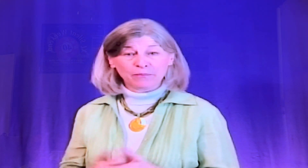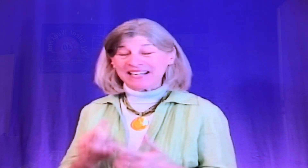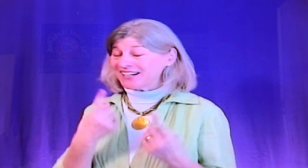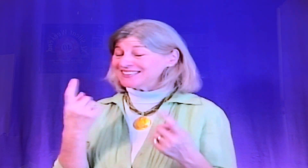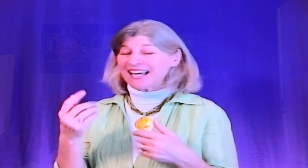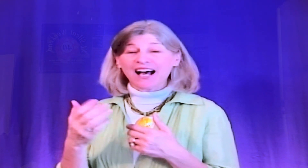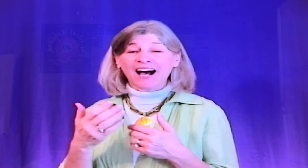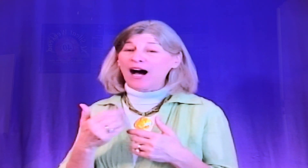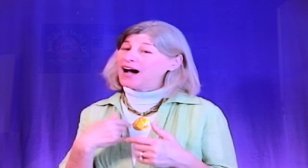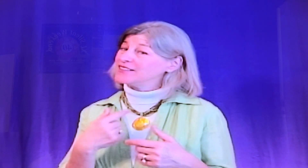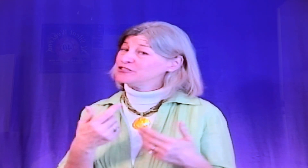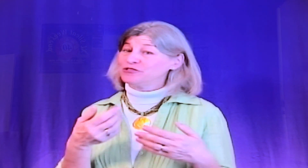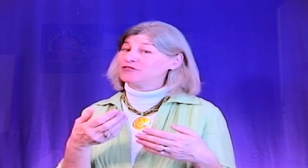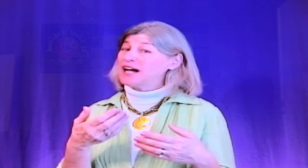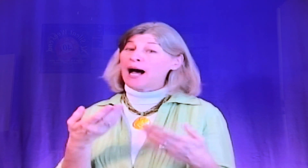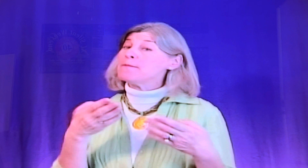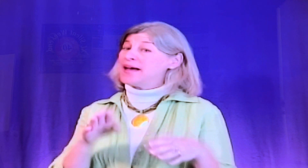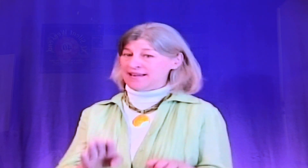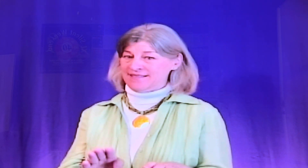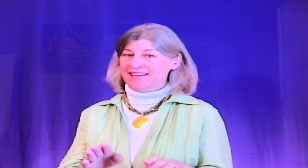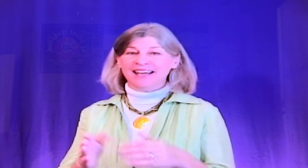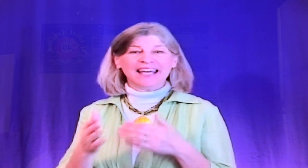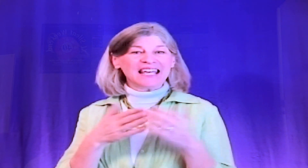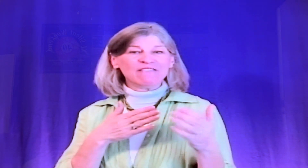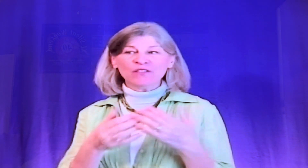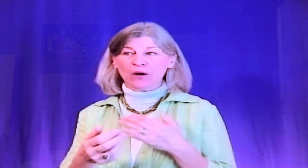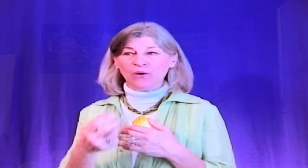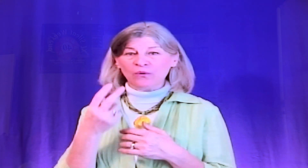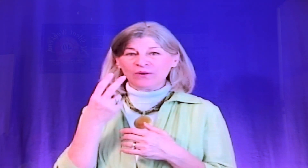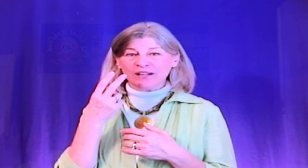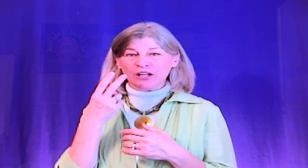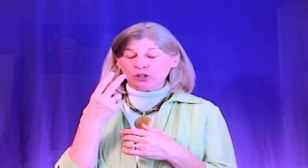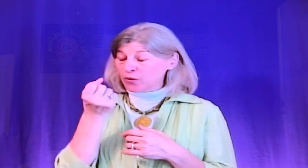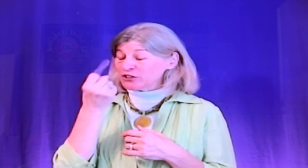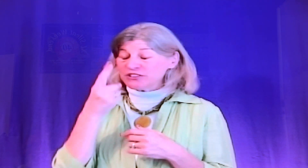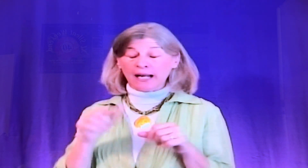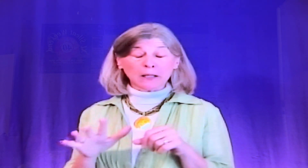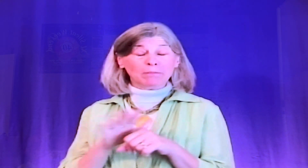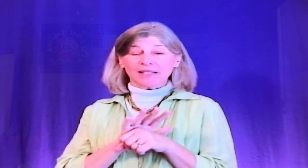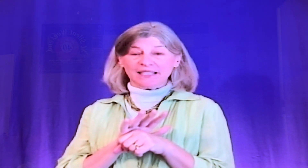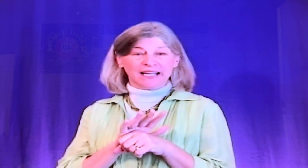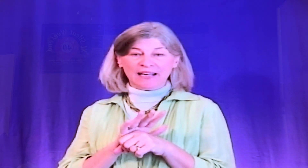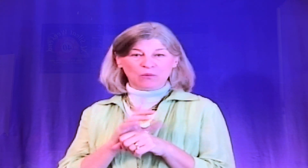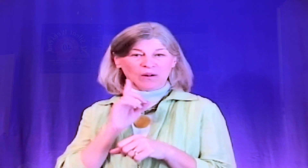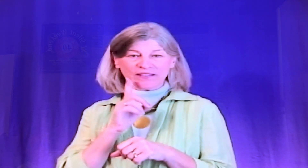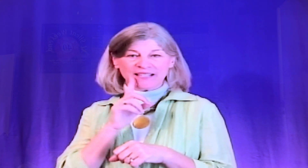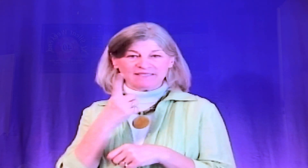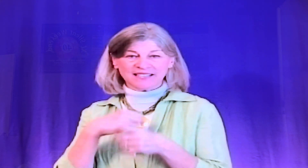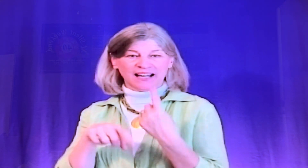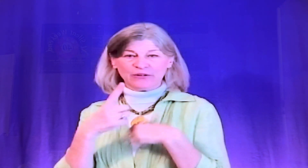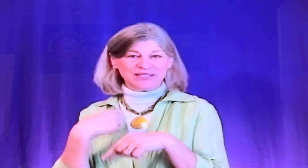Because I bet, even though you understand completely what the deaf signer is